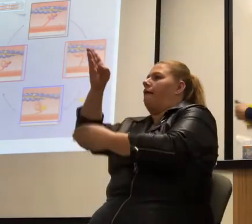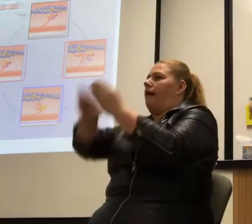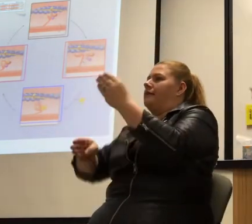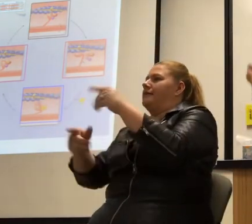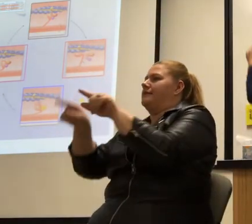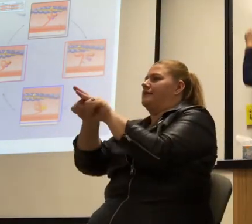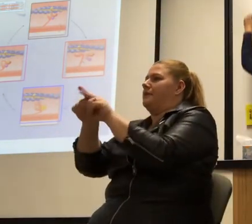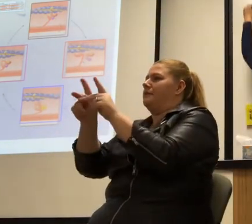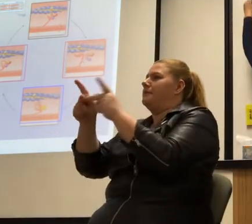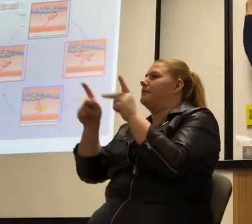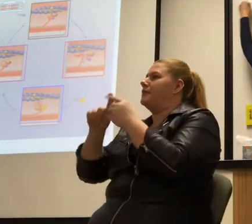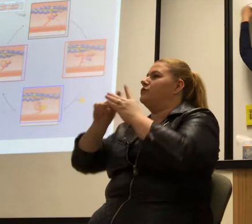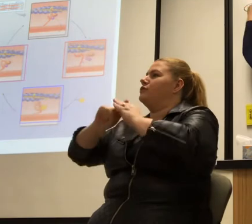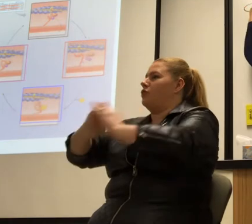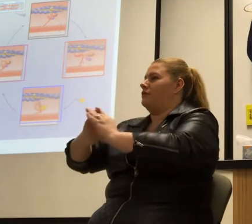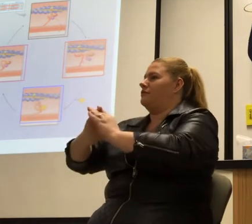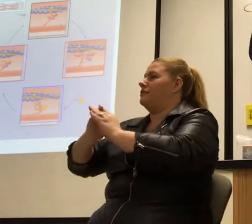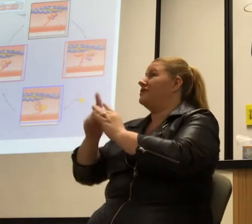cycling.